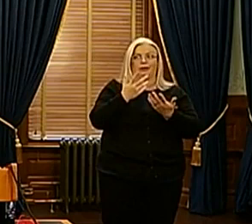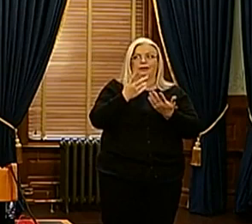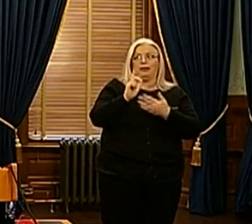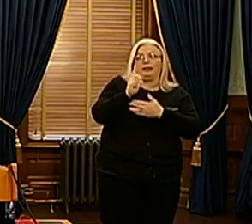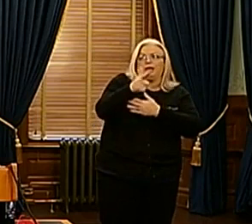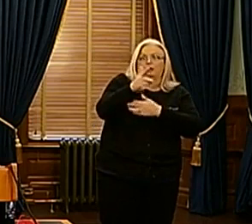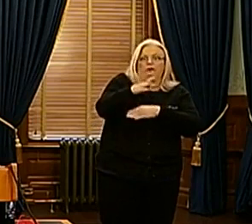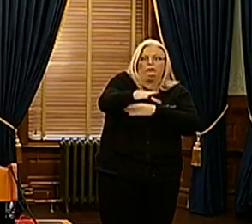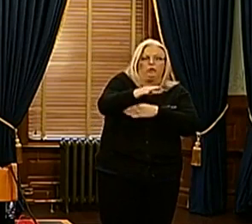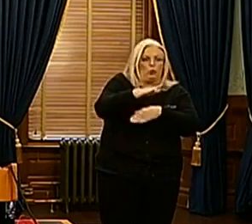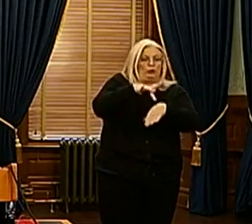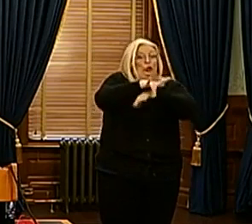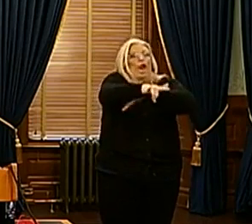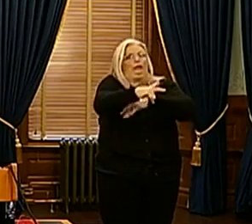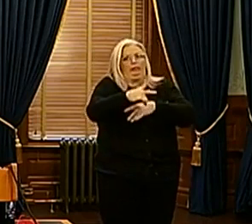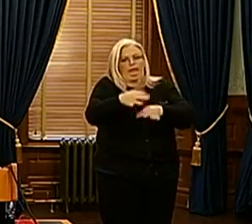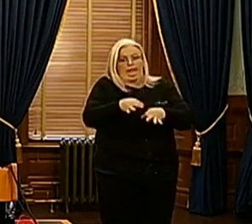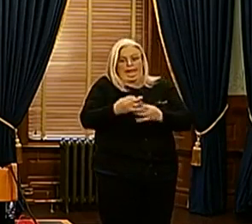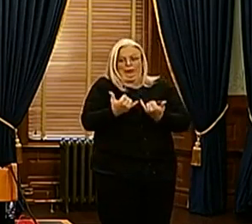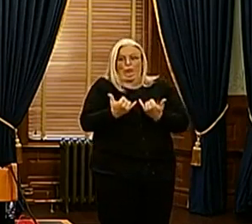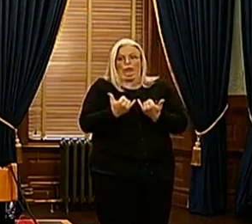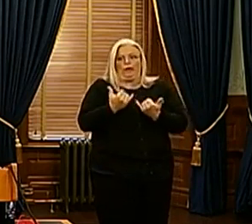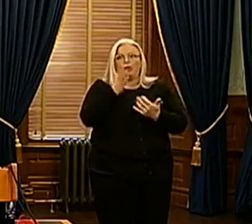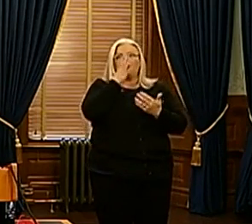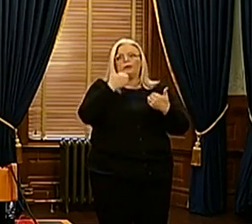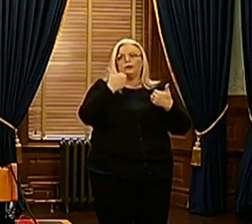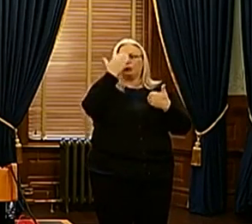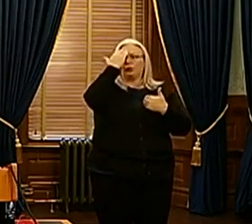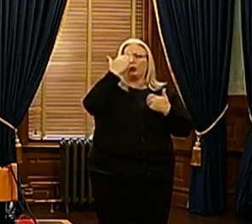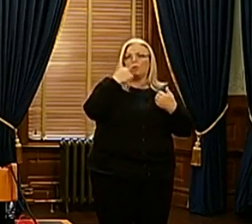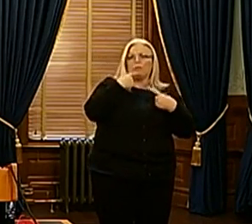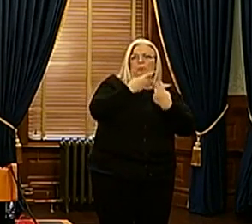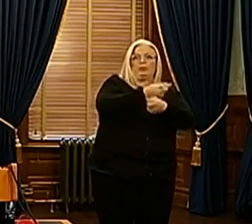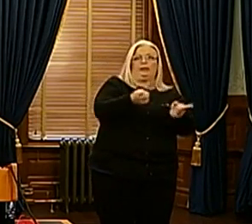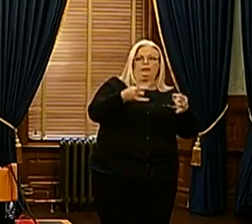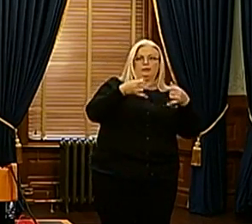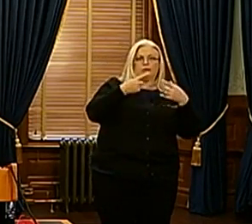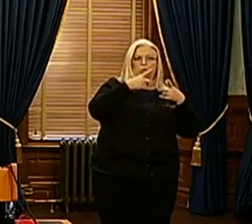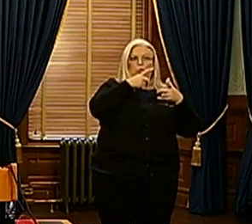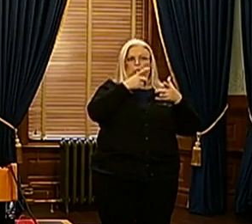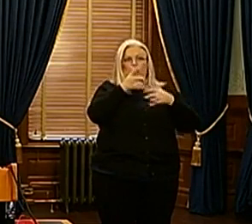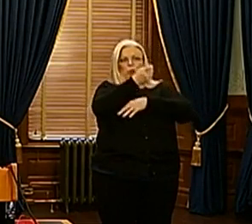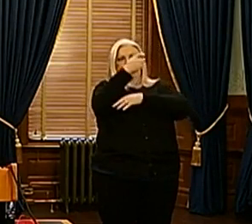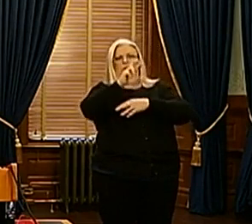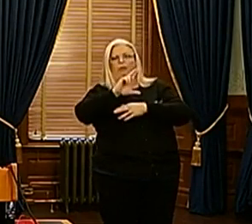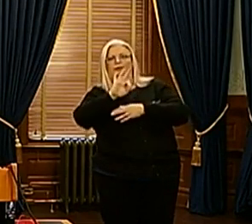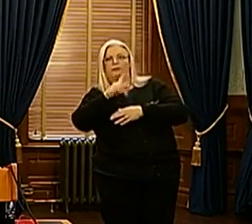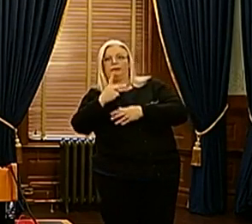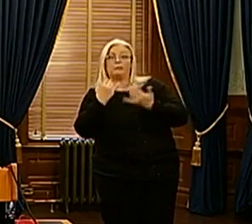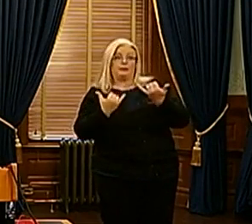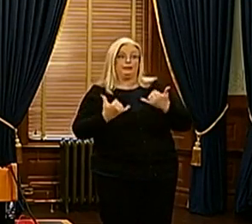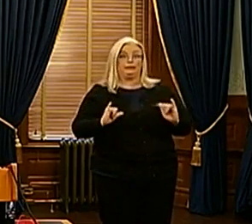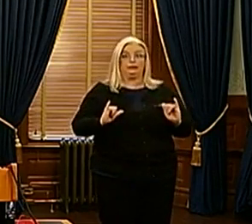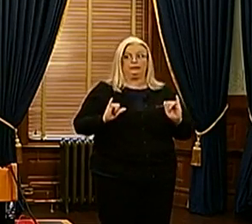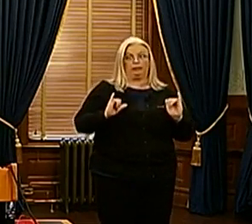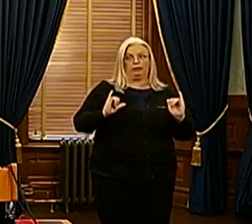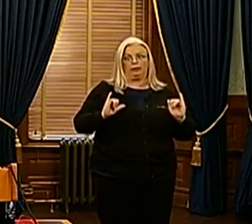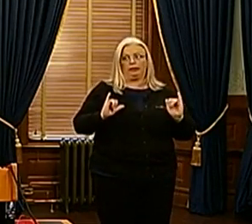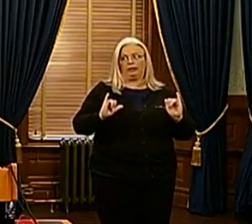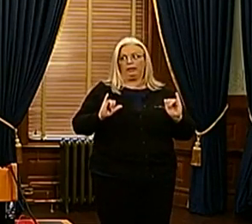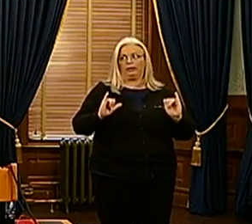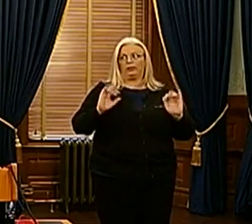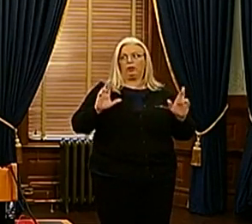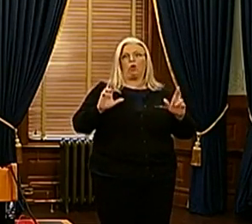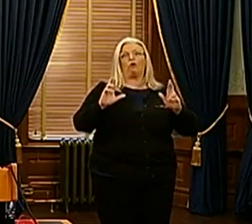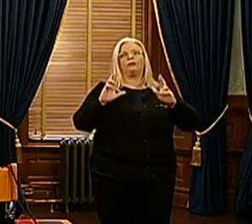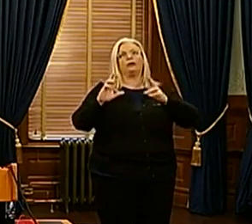today or as early as today that we would be able to make those announcements. That may still happen, hopefully no later